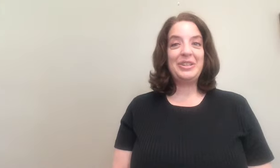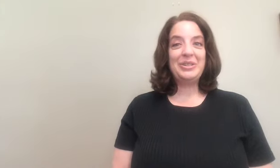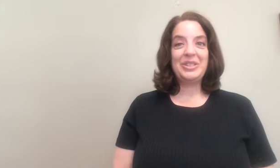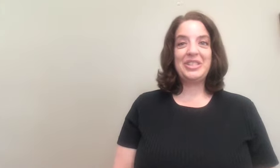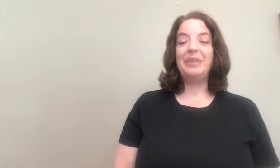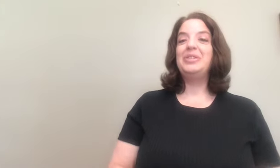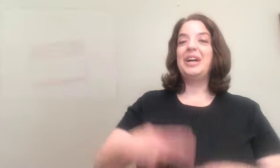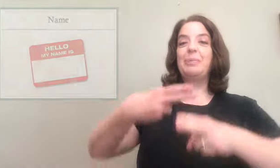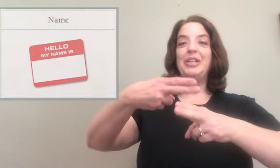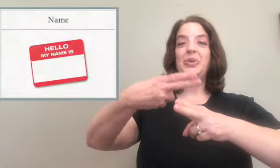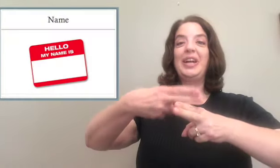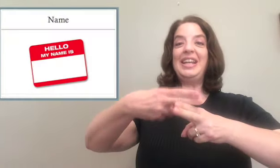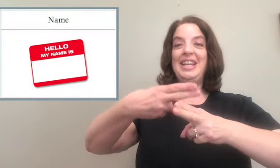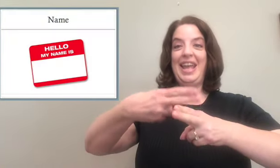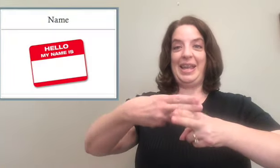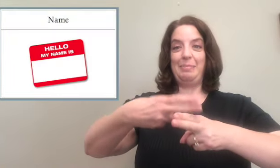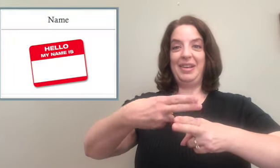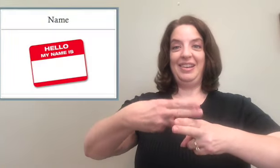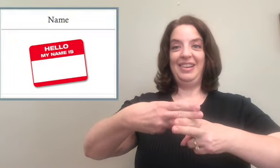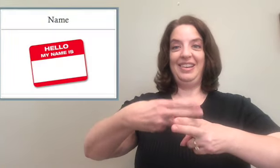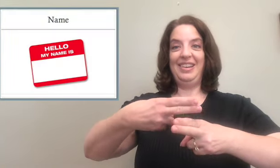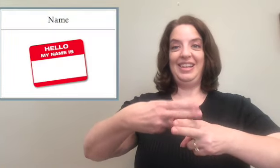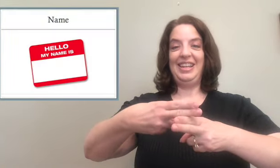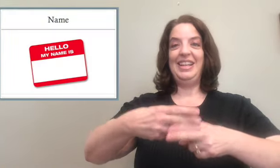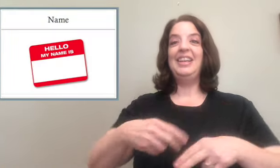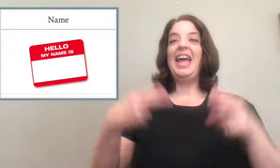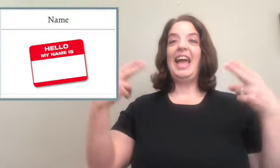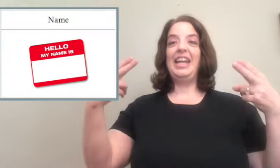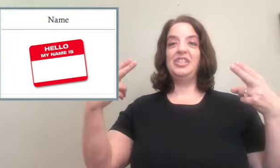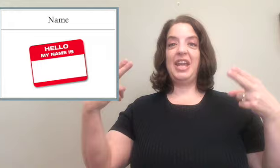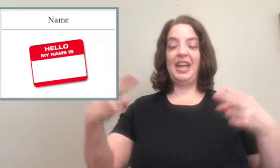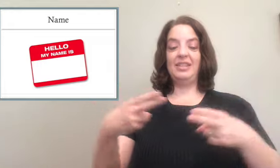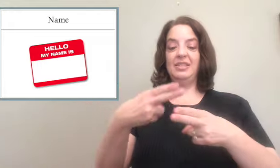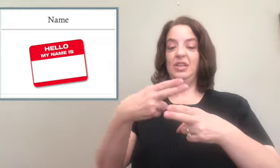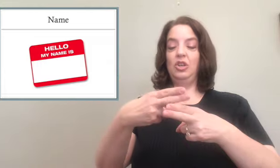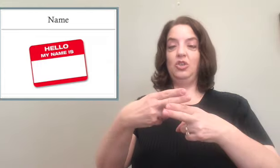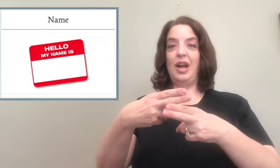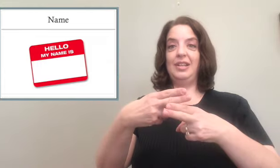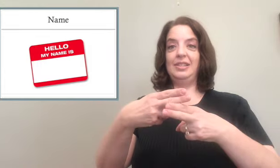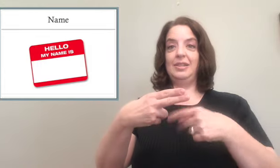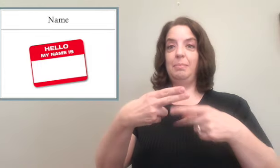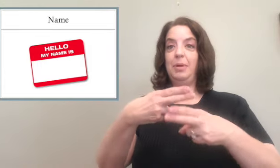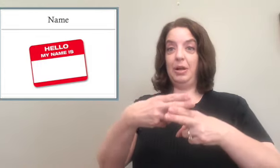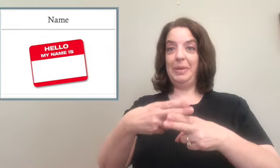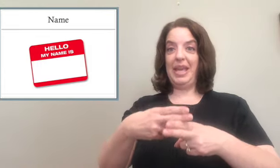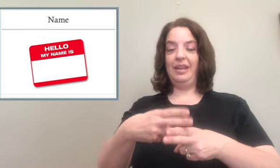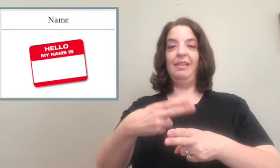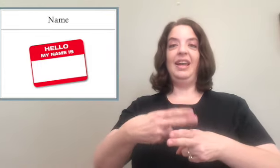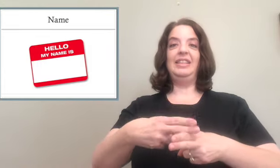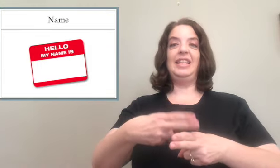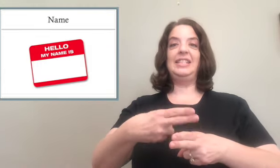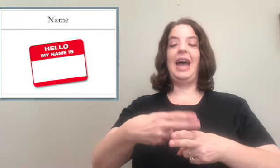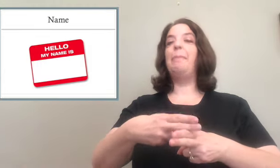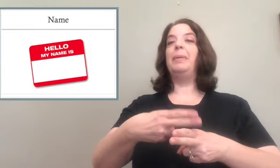introduce yourself, you talk about your name. 8 hands crossed, palm in, and then they tap up and